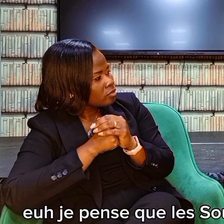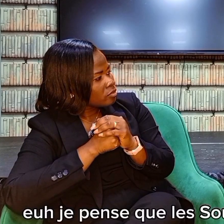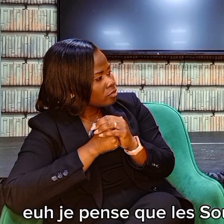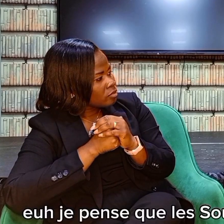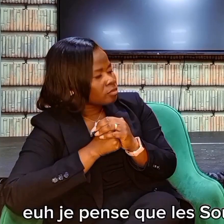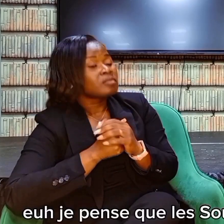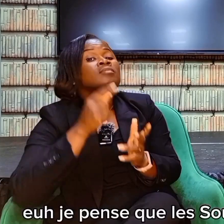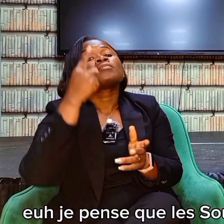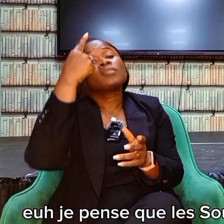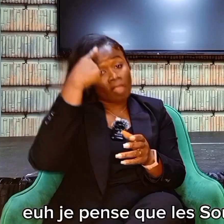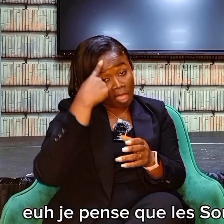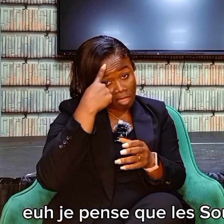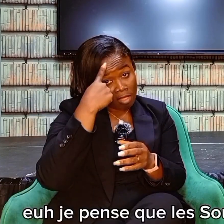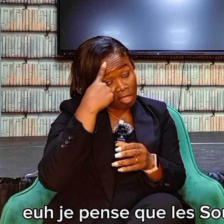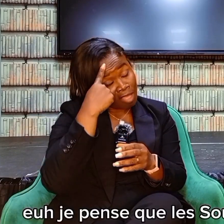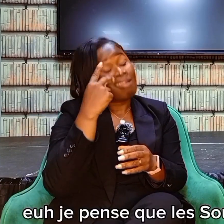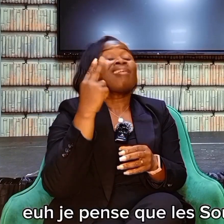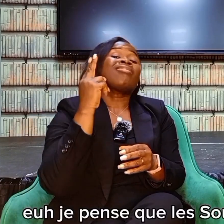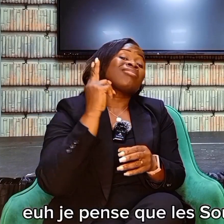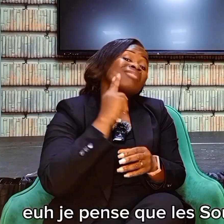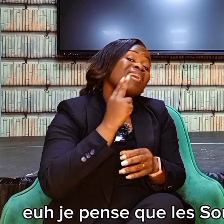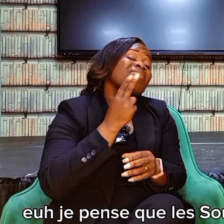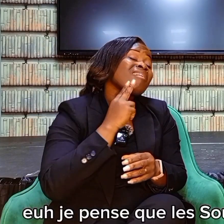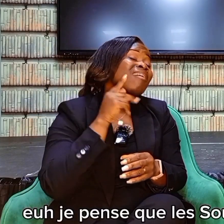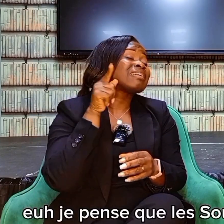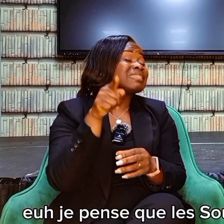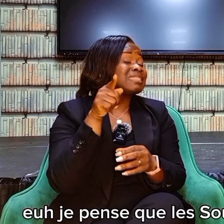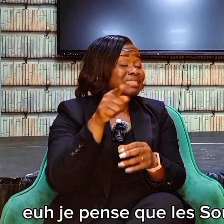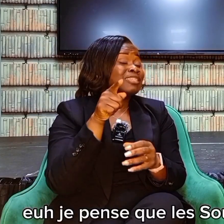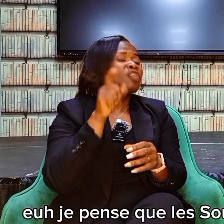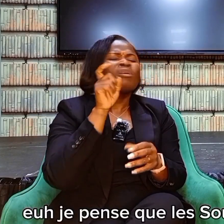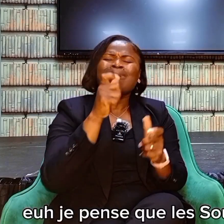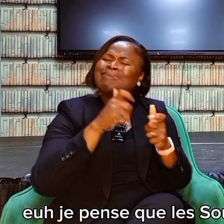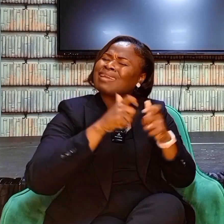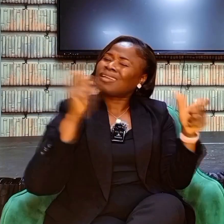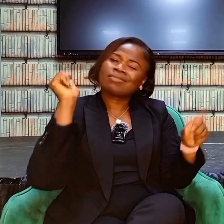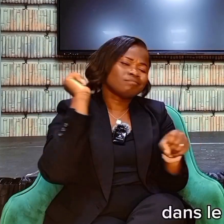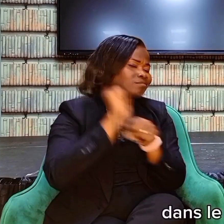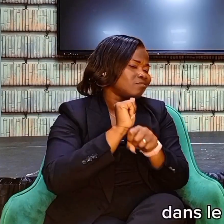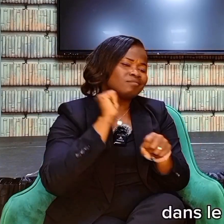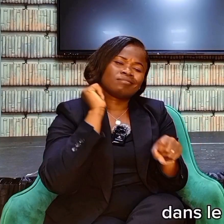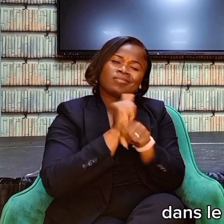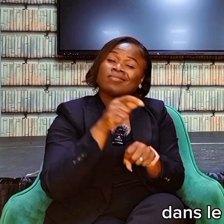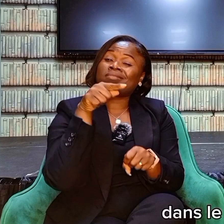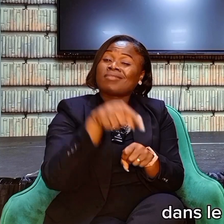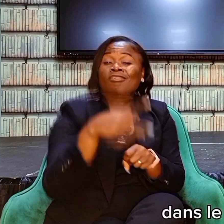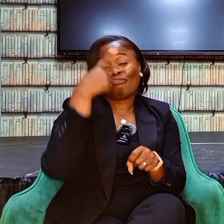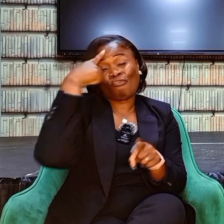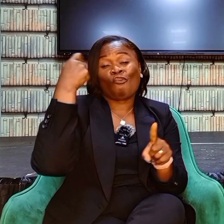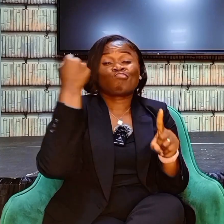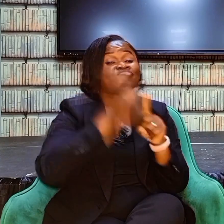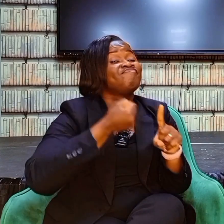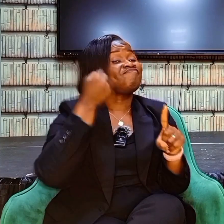I think that deaf people have a very big role in advocacy,